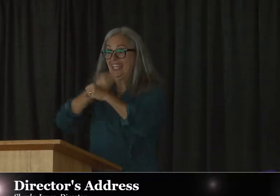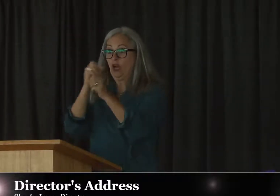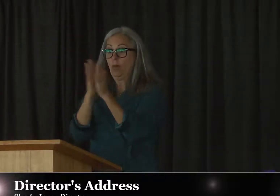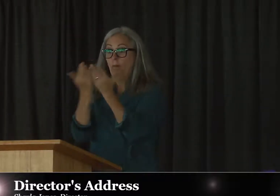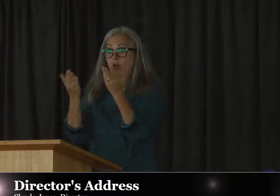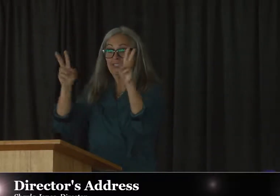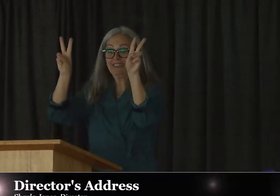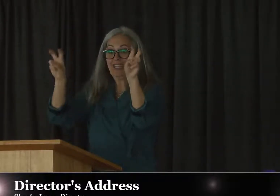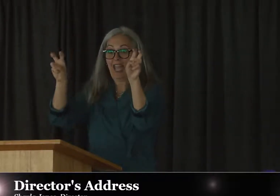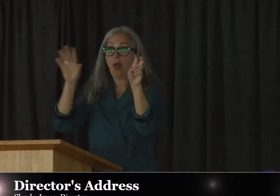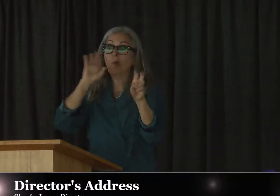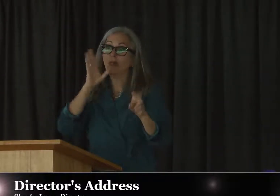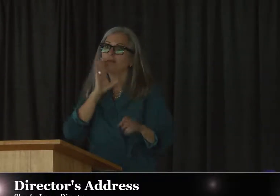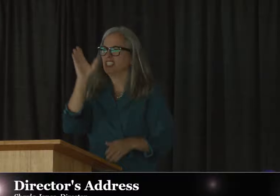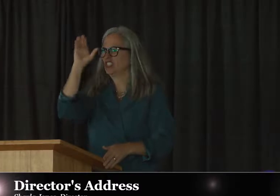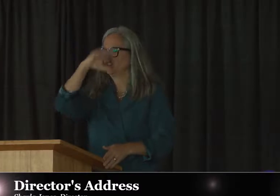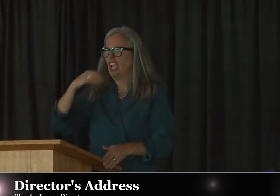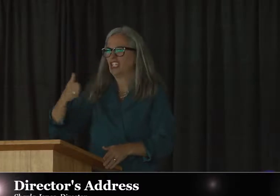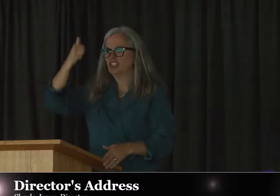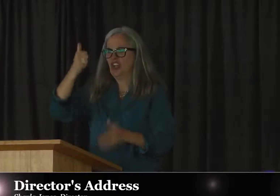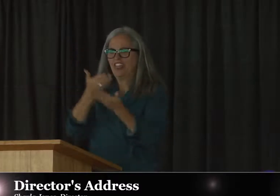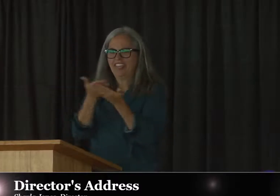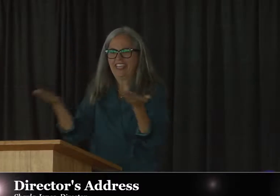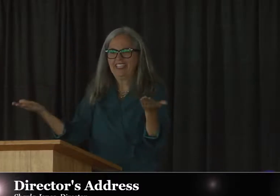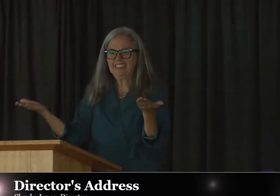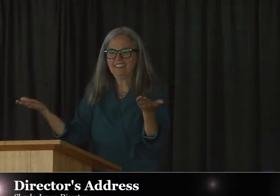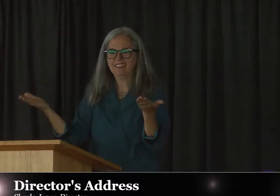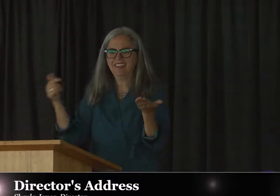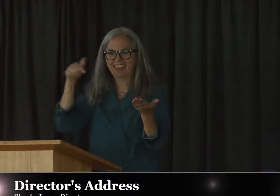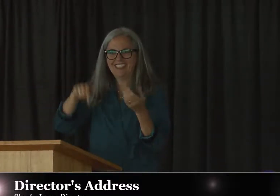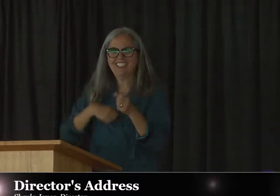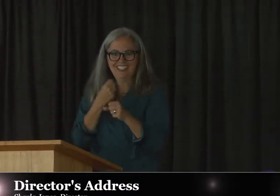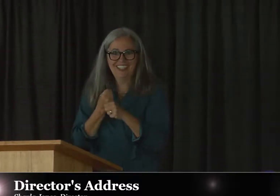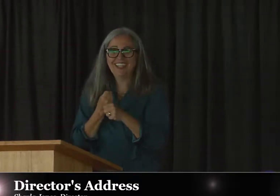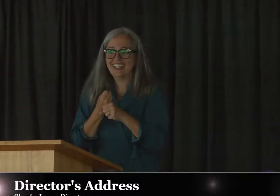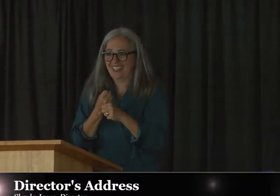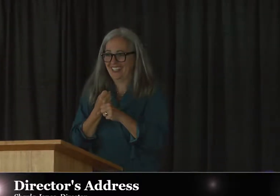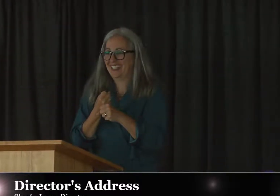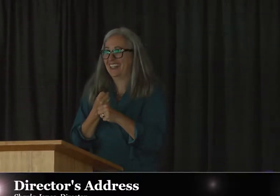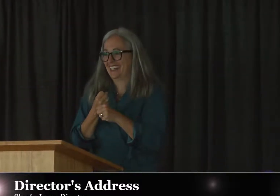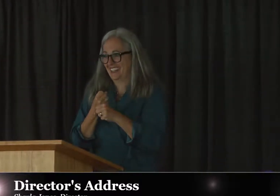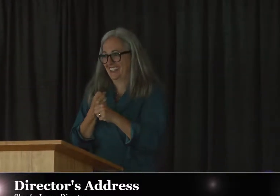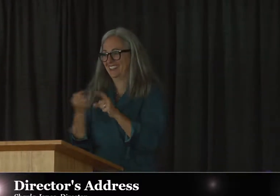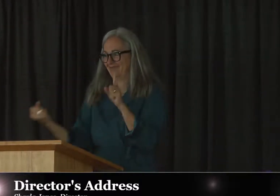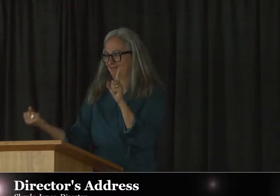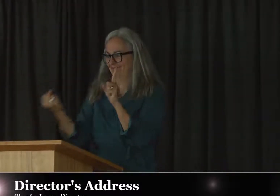Greg Coughlin told me that the theme for this year's yearbook will be Stranger Things,